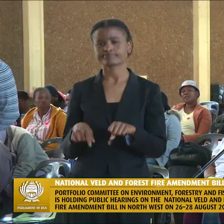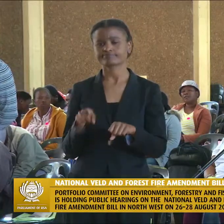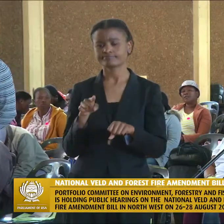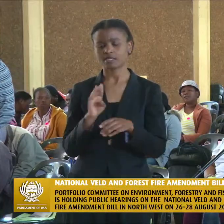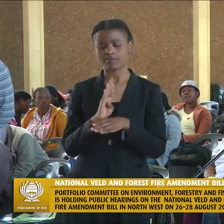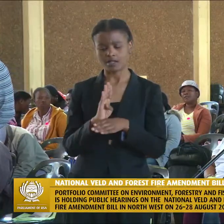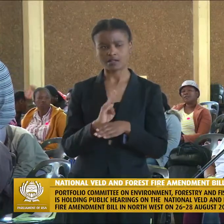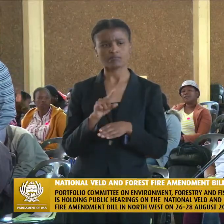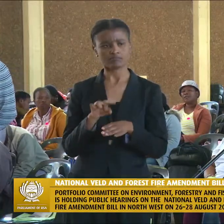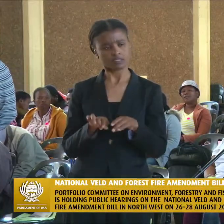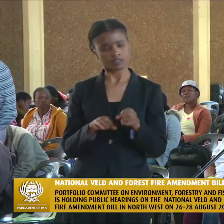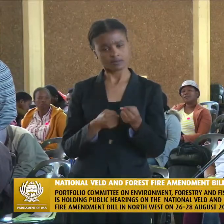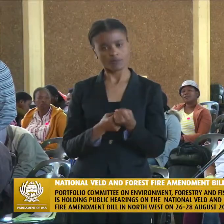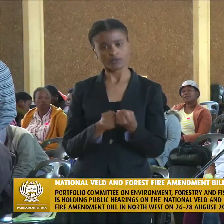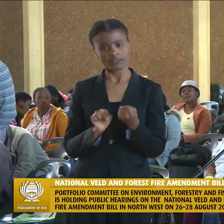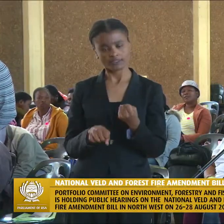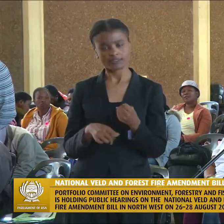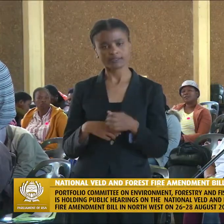okay